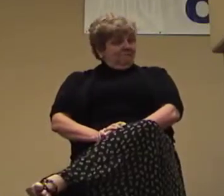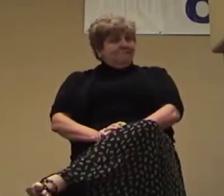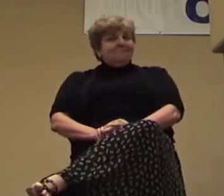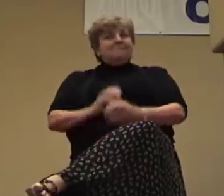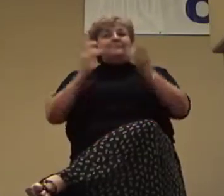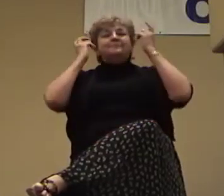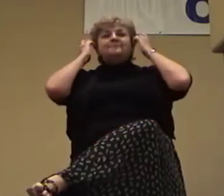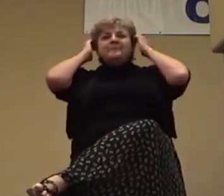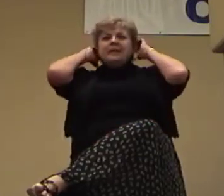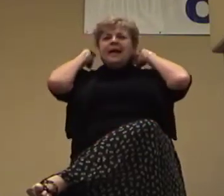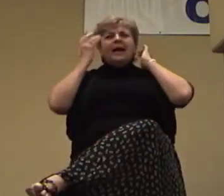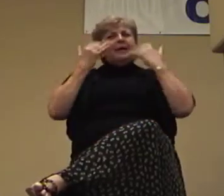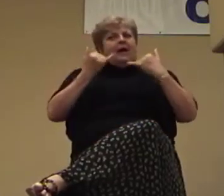I don't know about you,